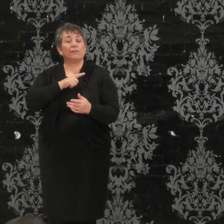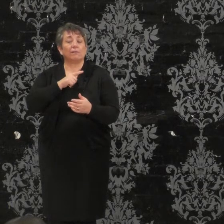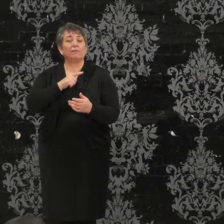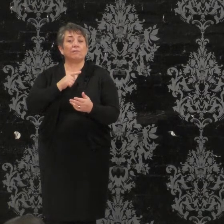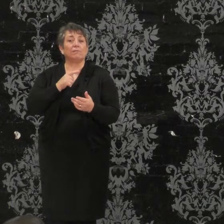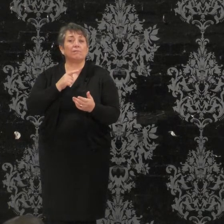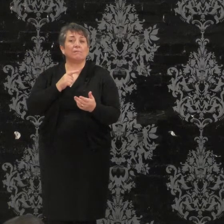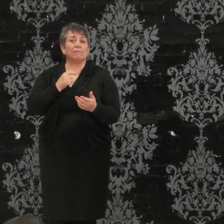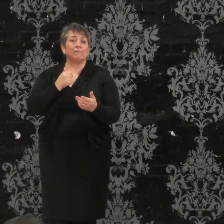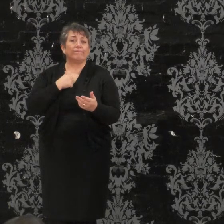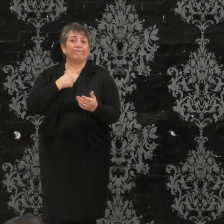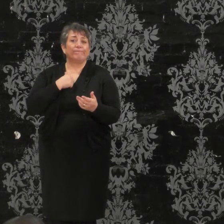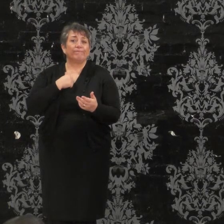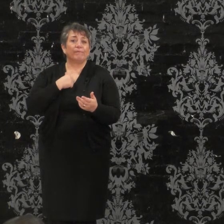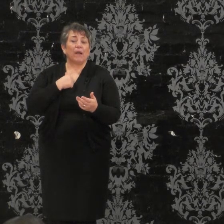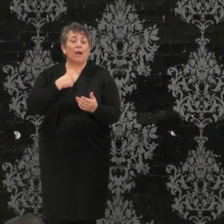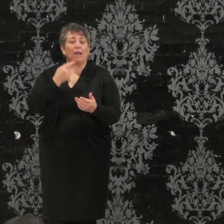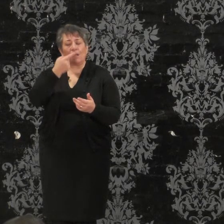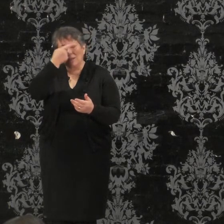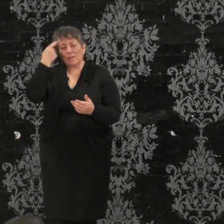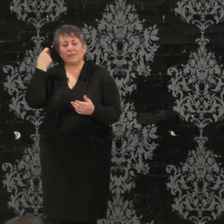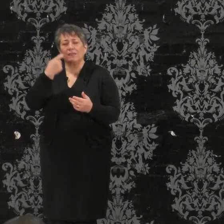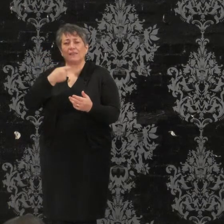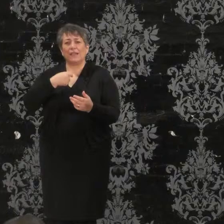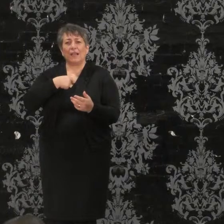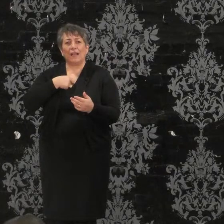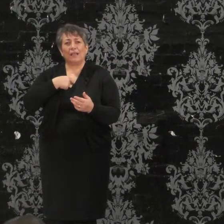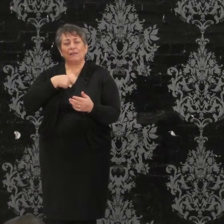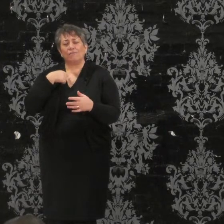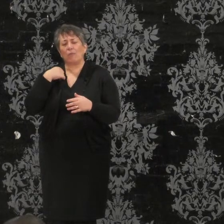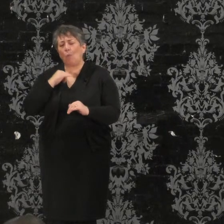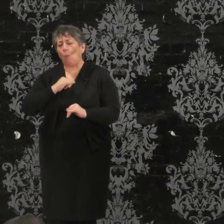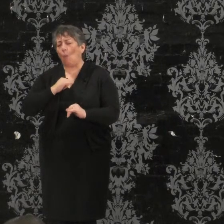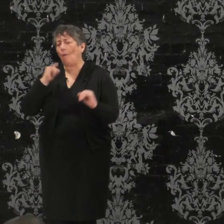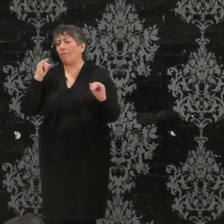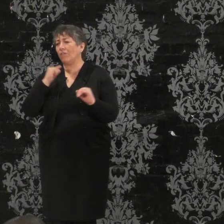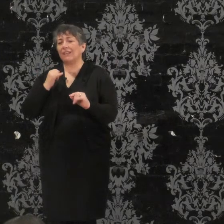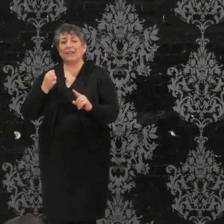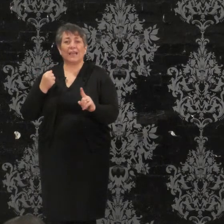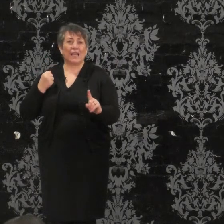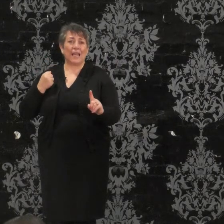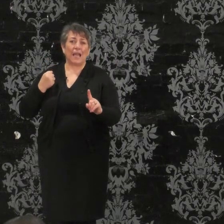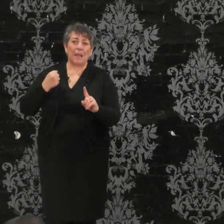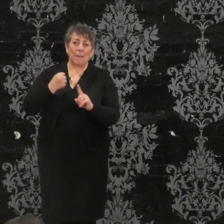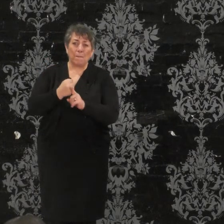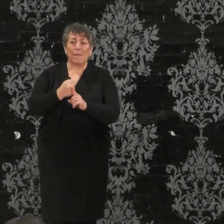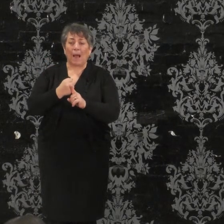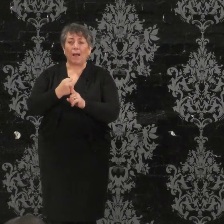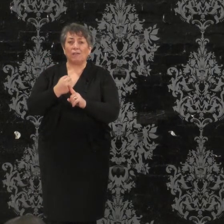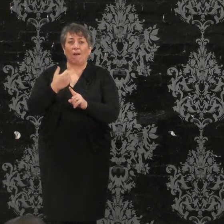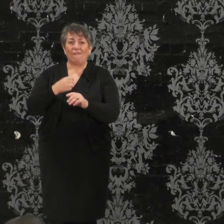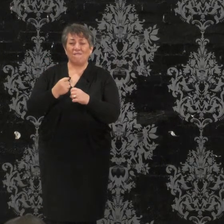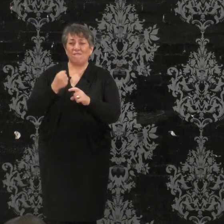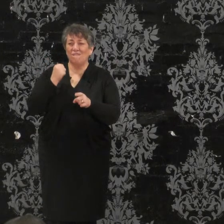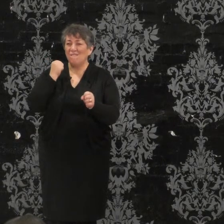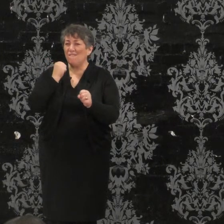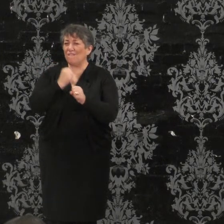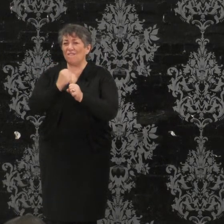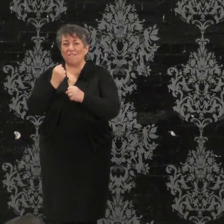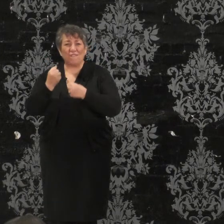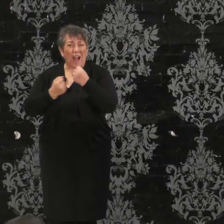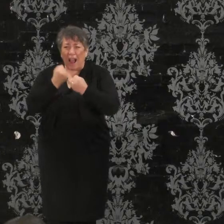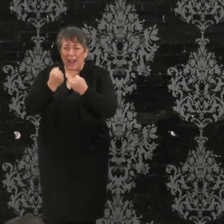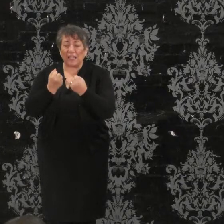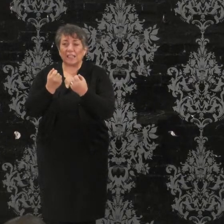devastating impact that violence has on victims and communities. Being the